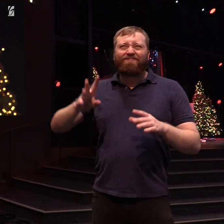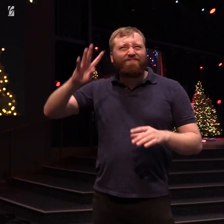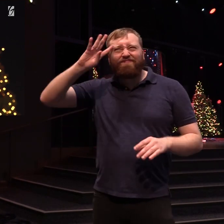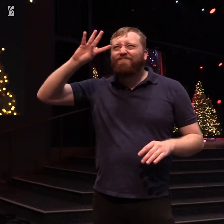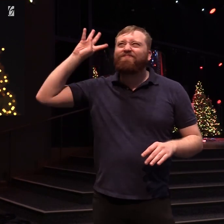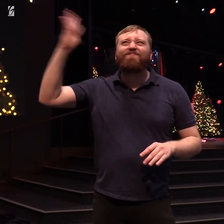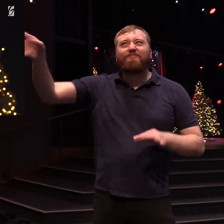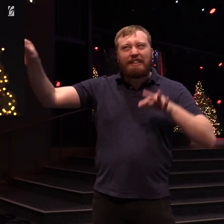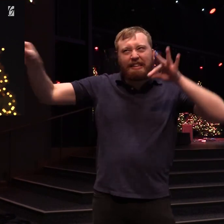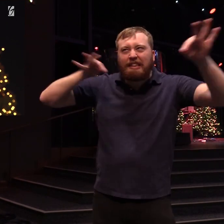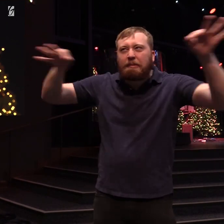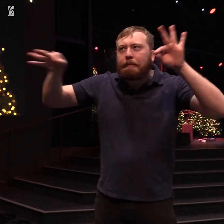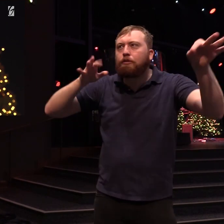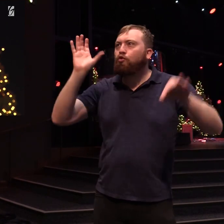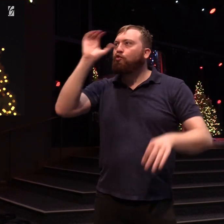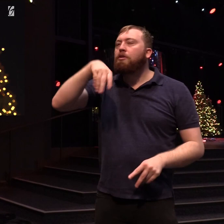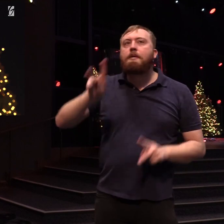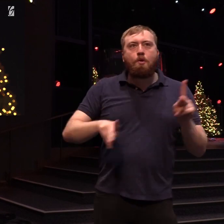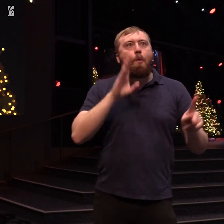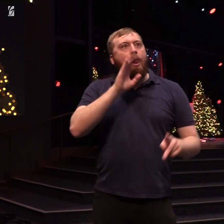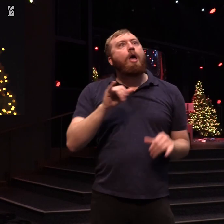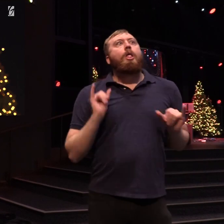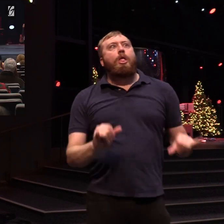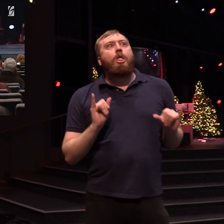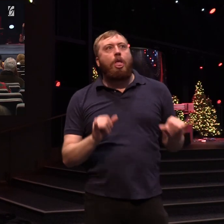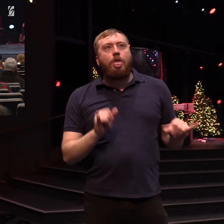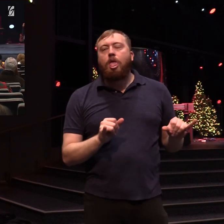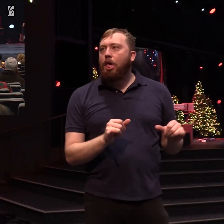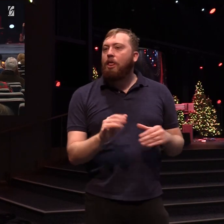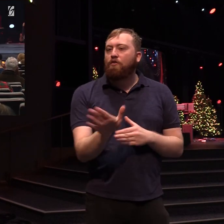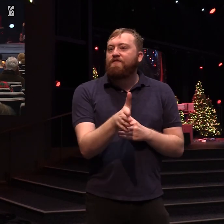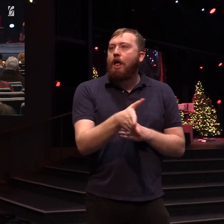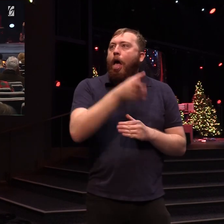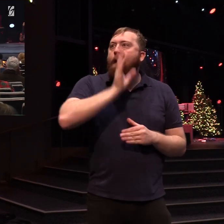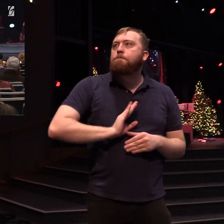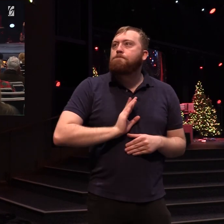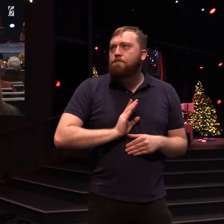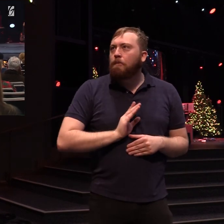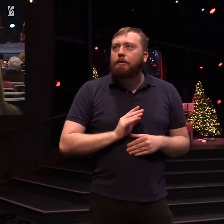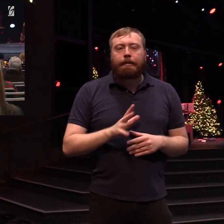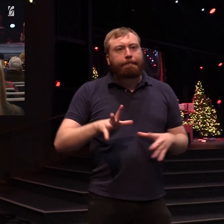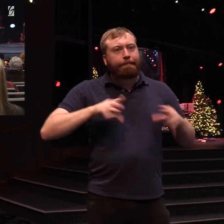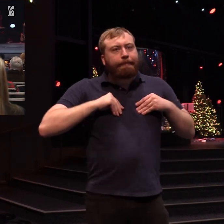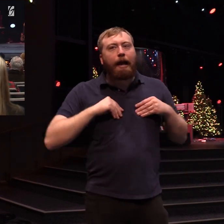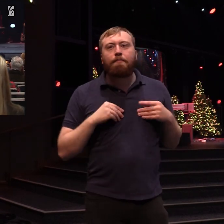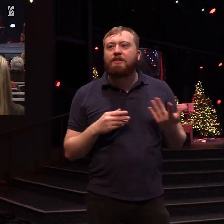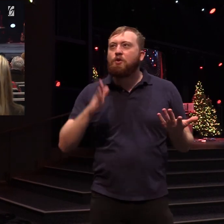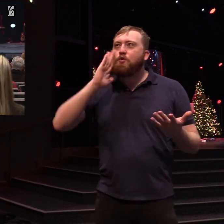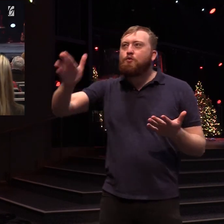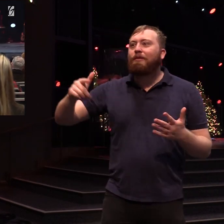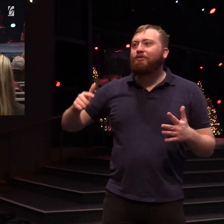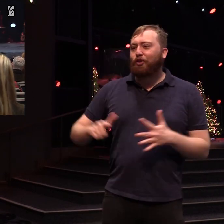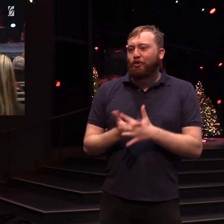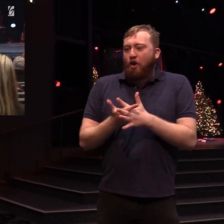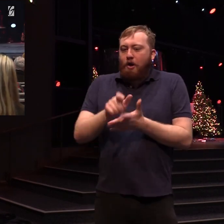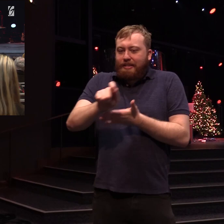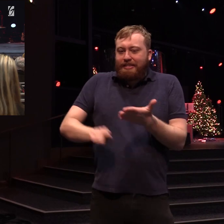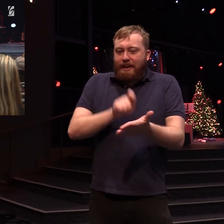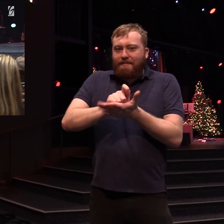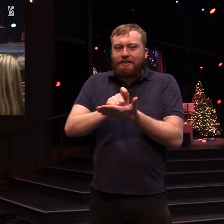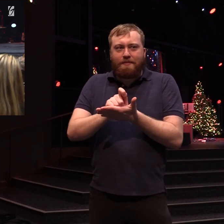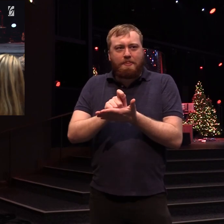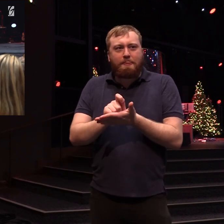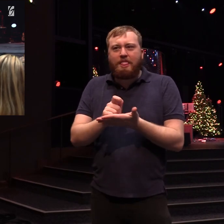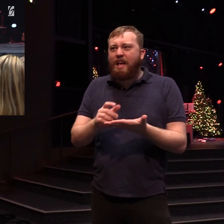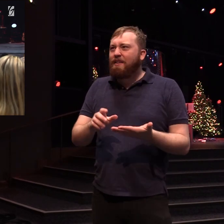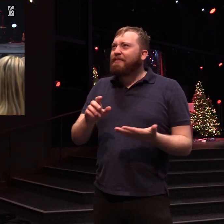explanation, and people will believe the Antichrist. And he will inaugurate his era with a season of